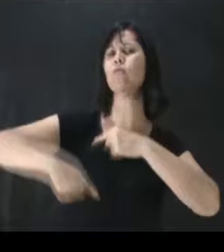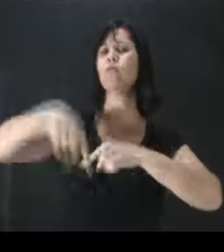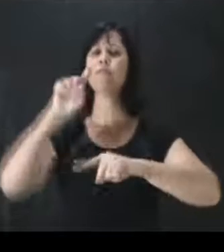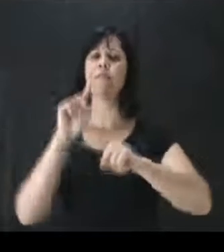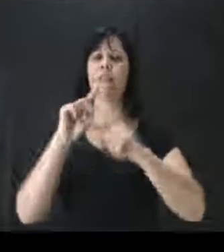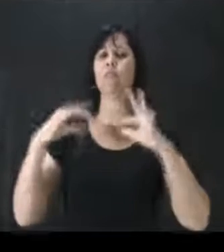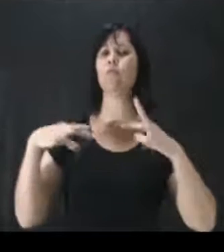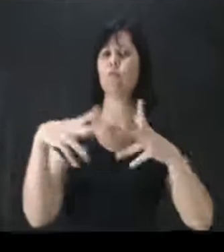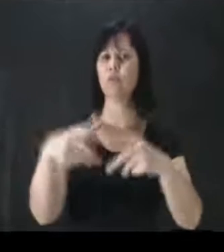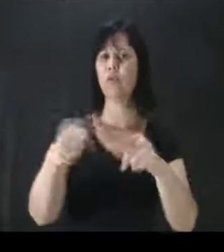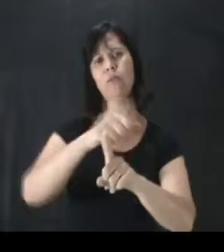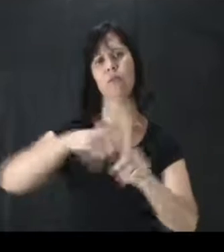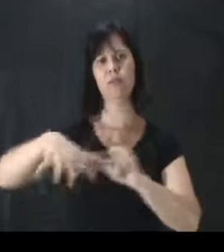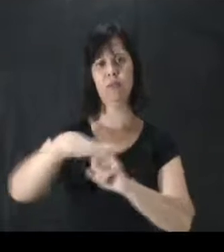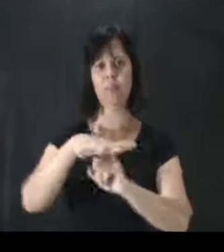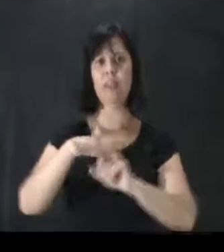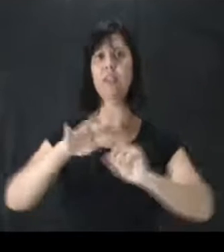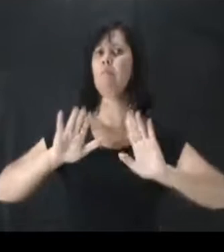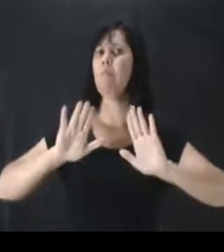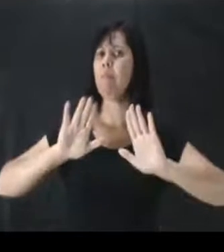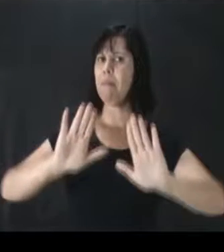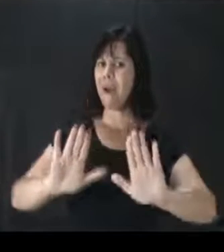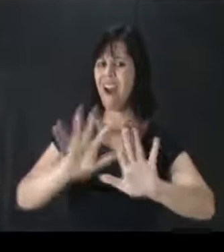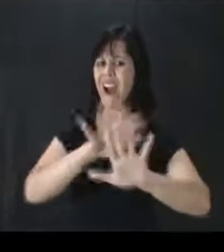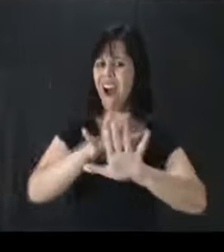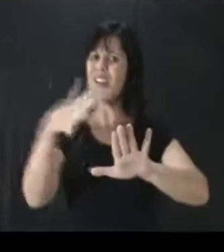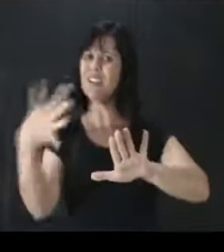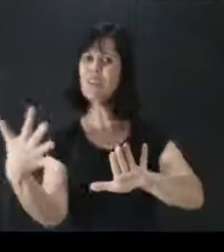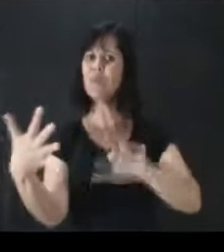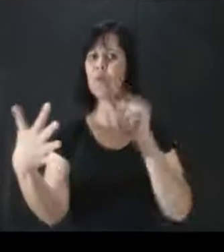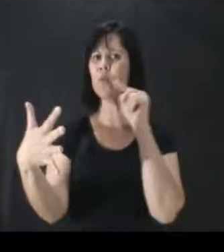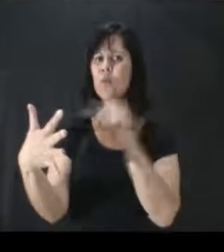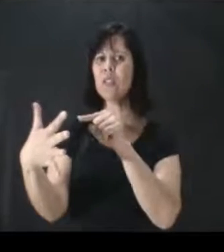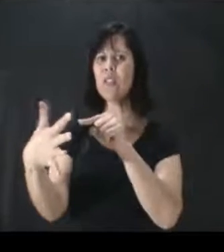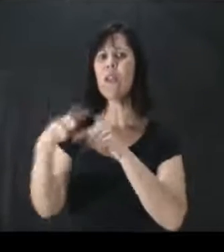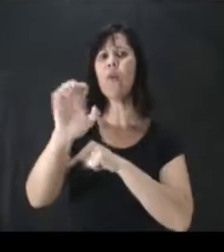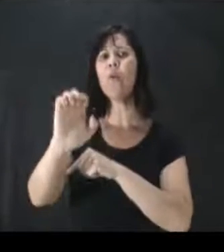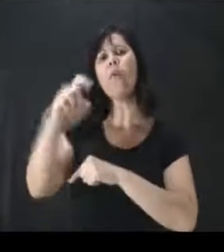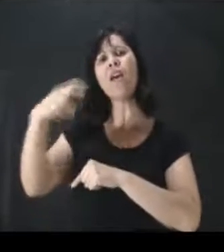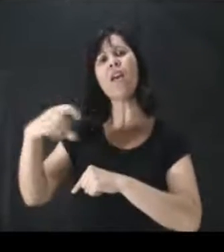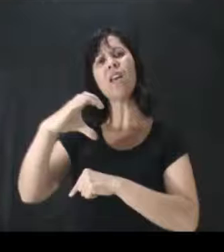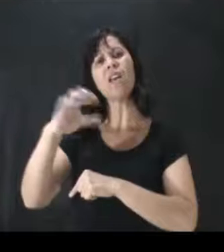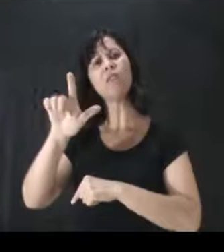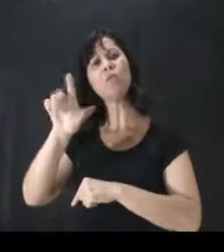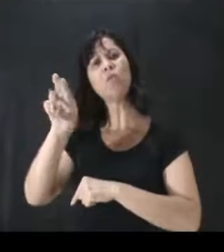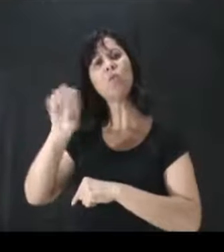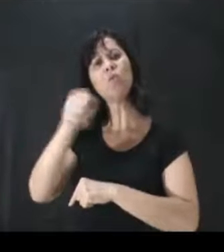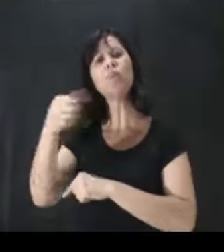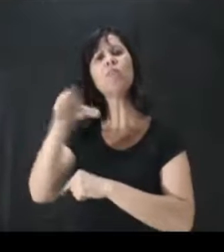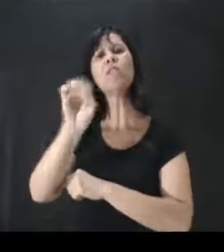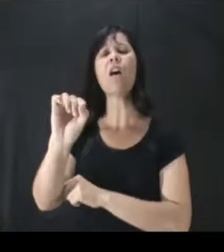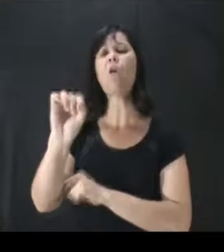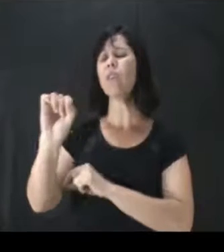others and of the society. But exclusion is violence, and it